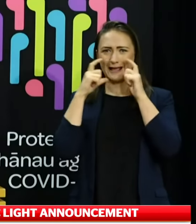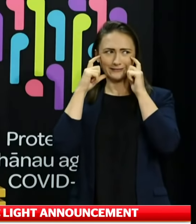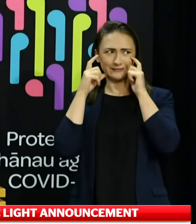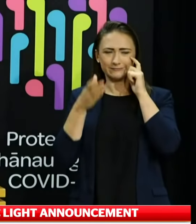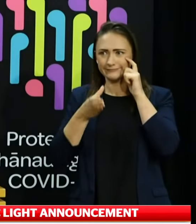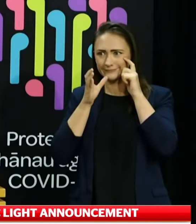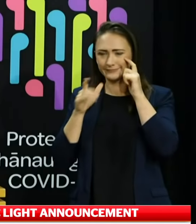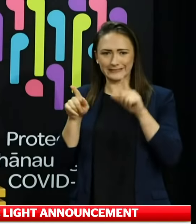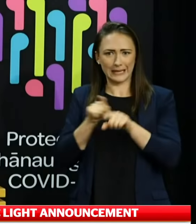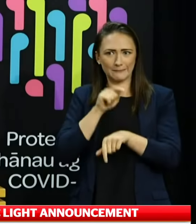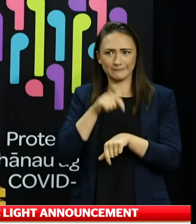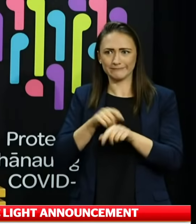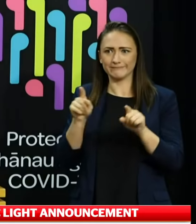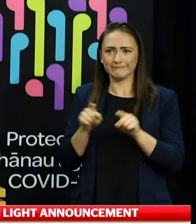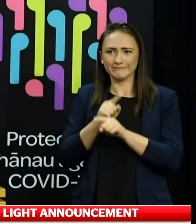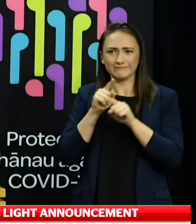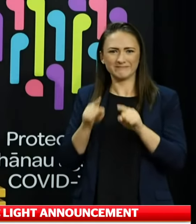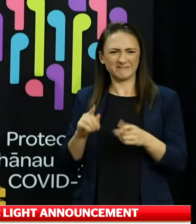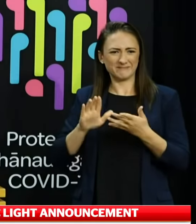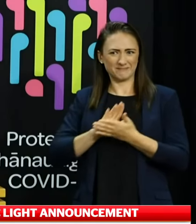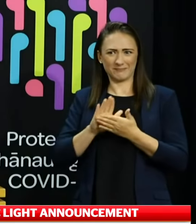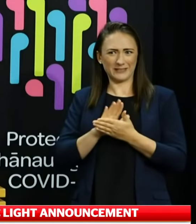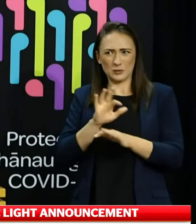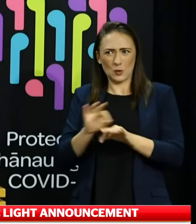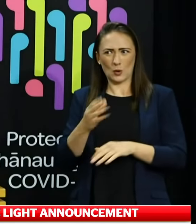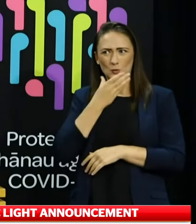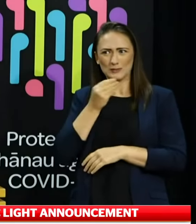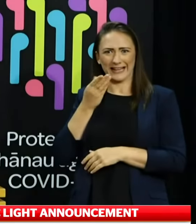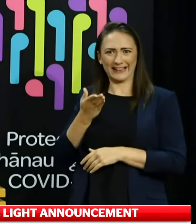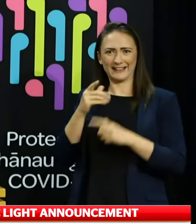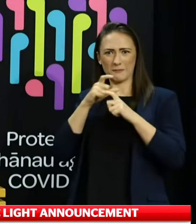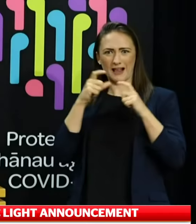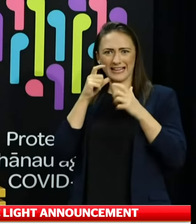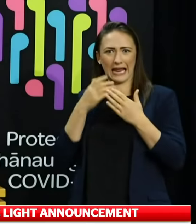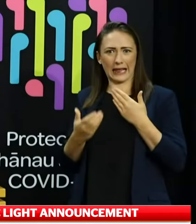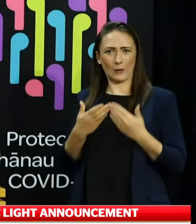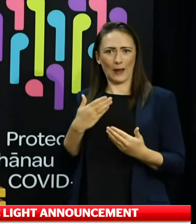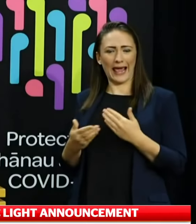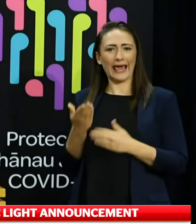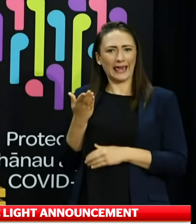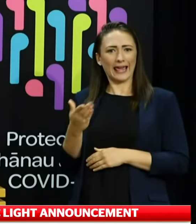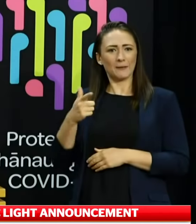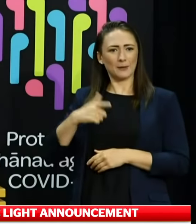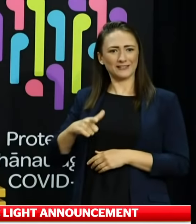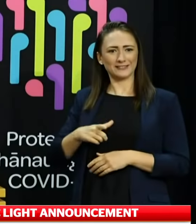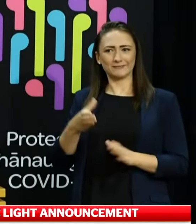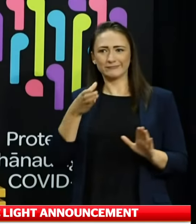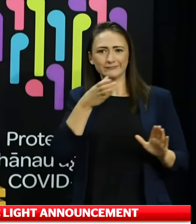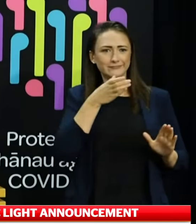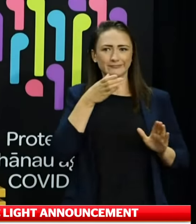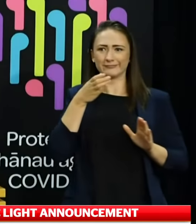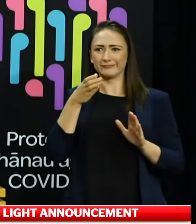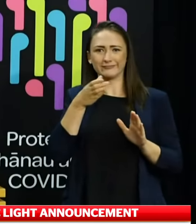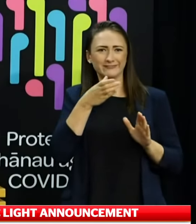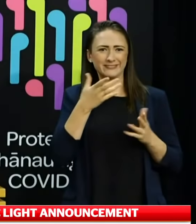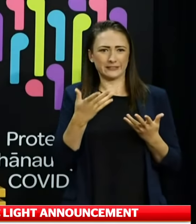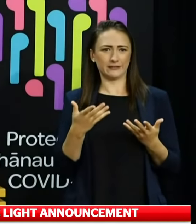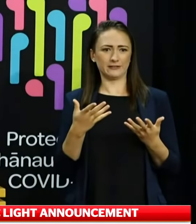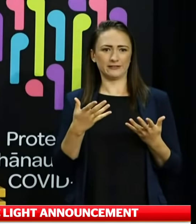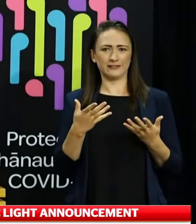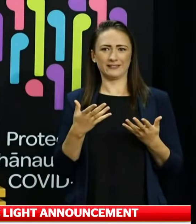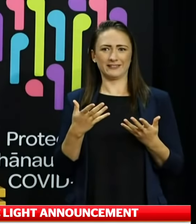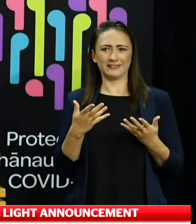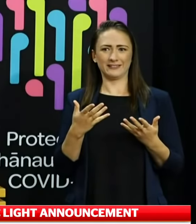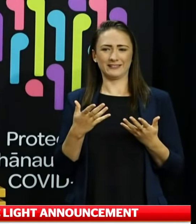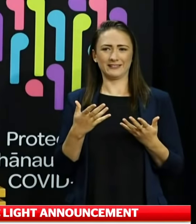masks less effective or less useful, because people drinking and walking around wouldn't be wearing masks and other people